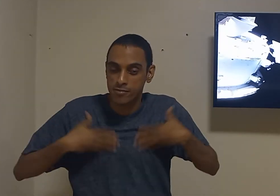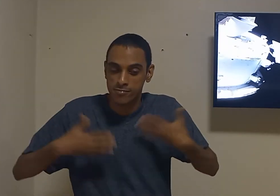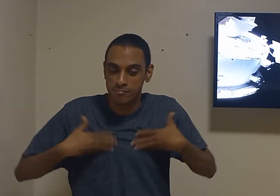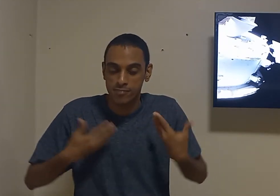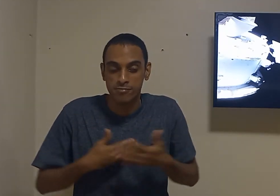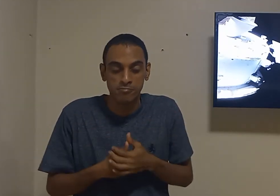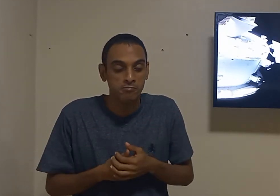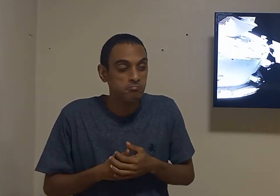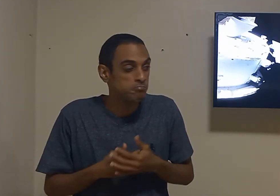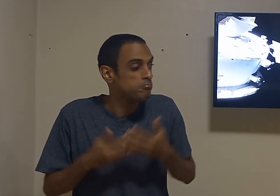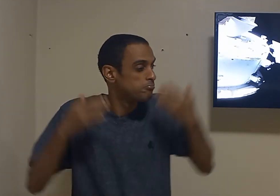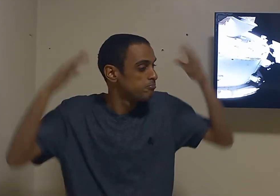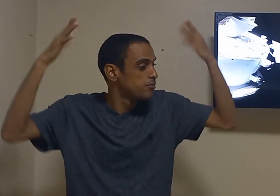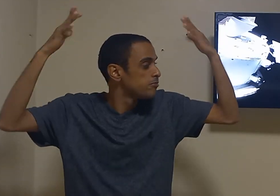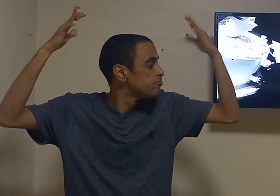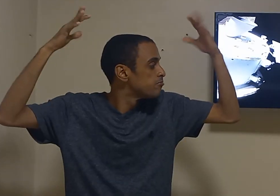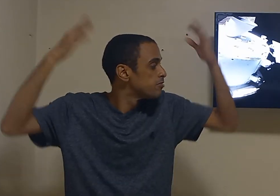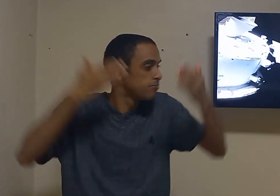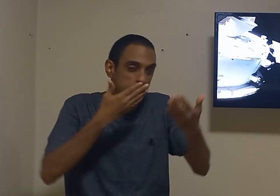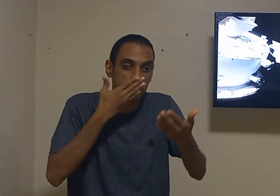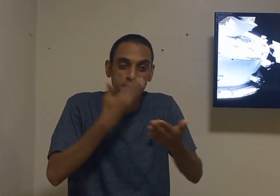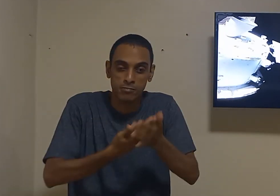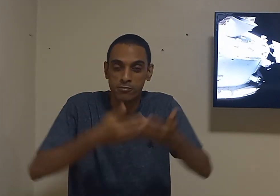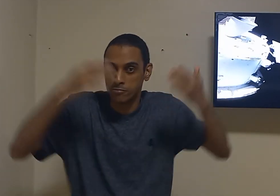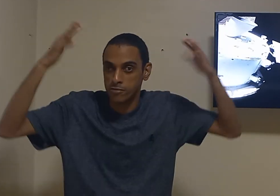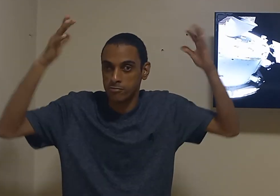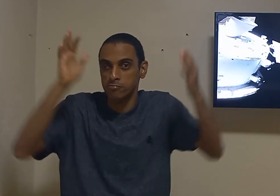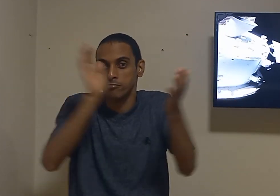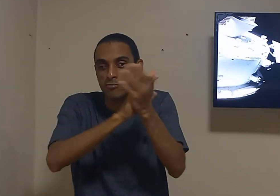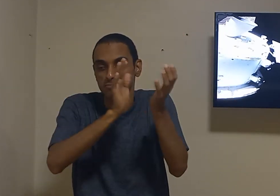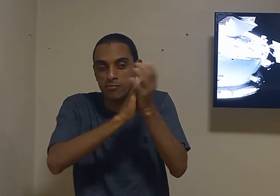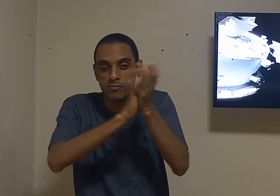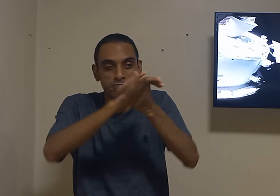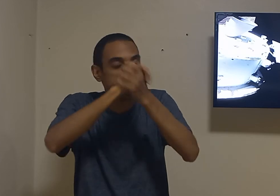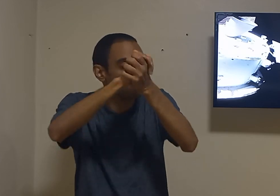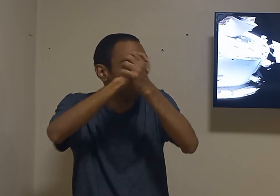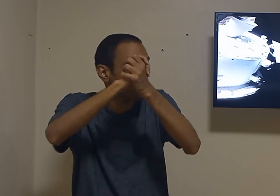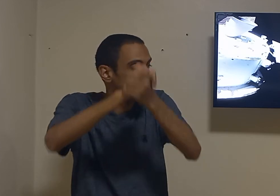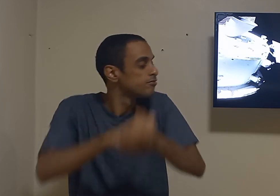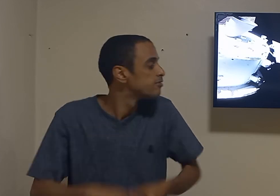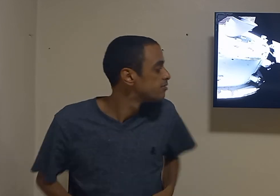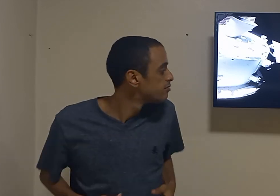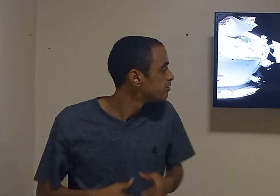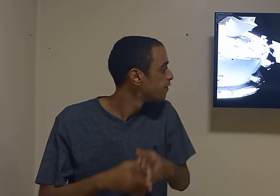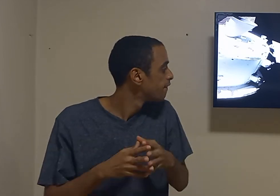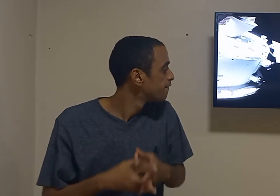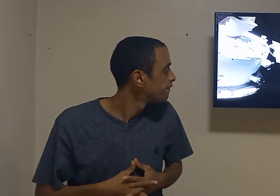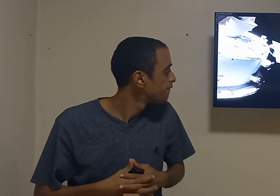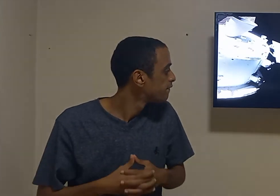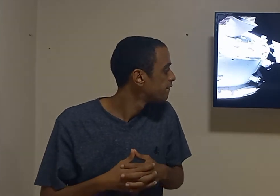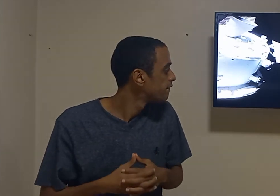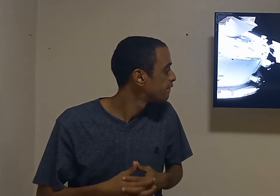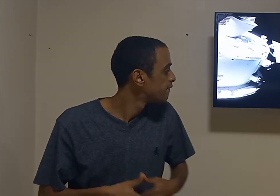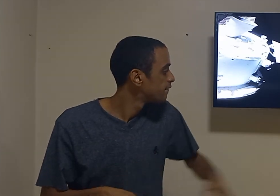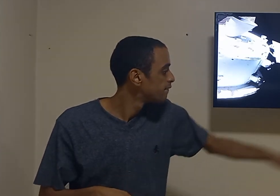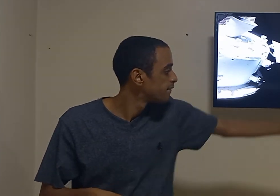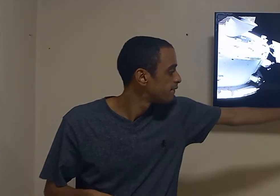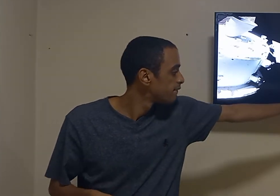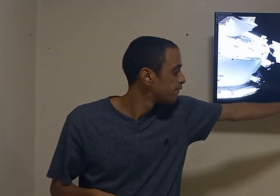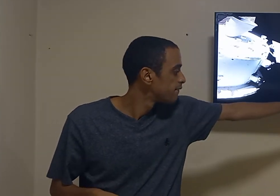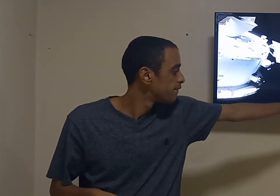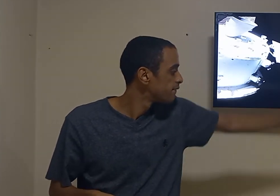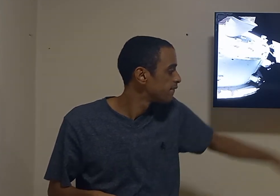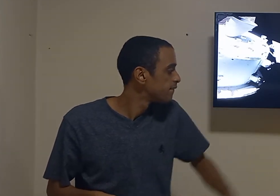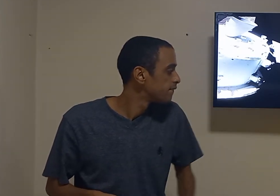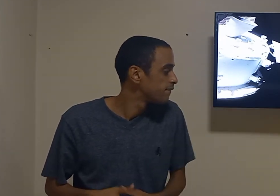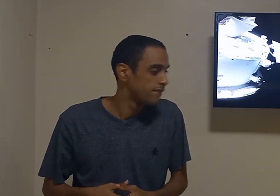the final Apollo mission some 50 years ago. The views of our blue marble in the blackness of